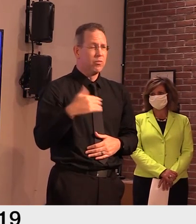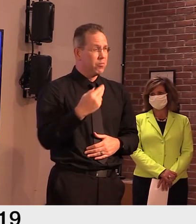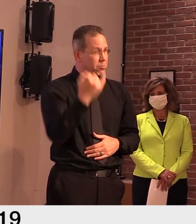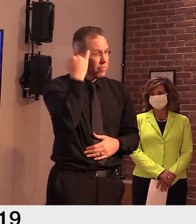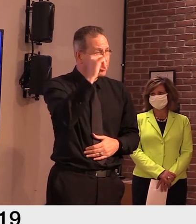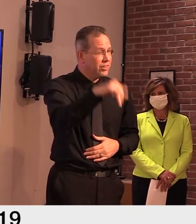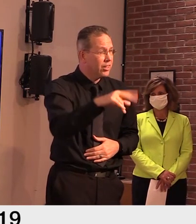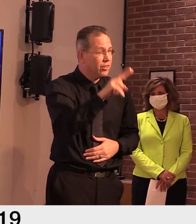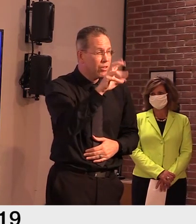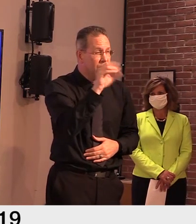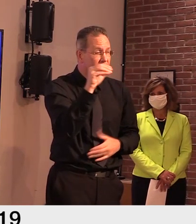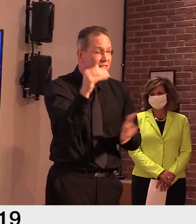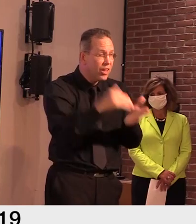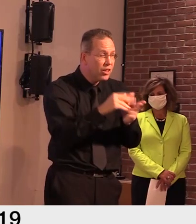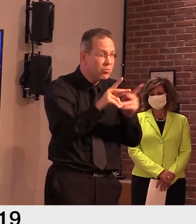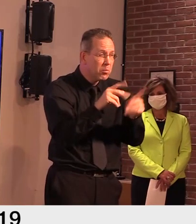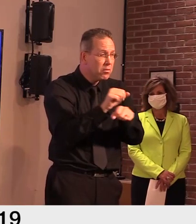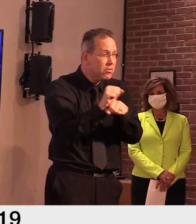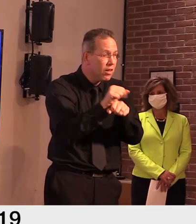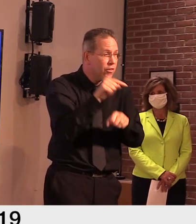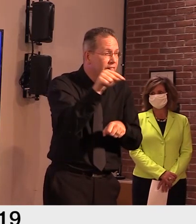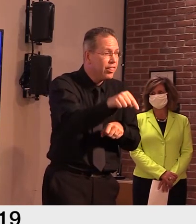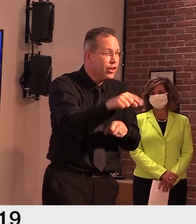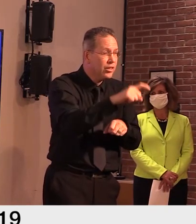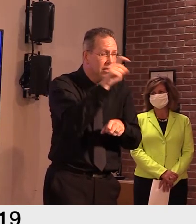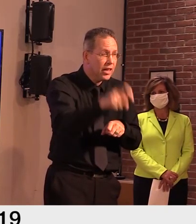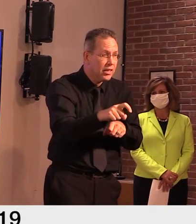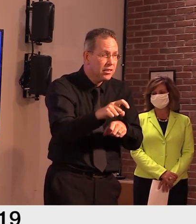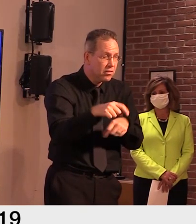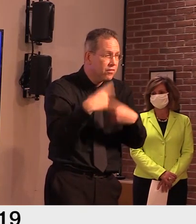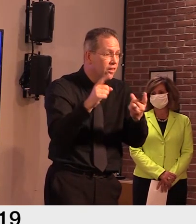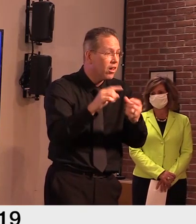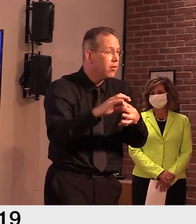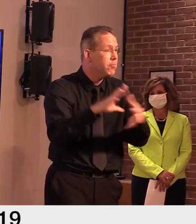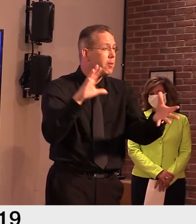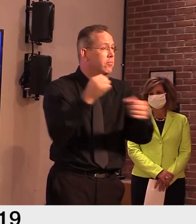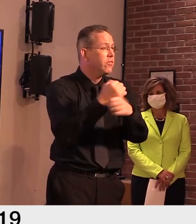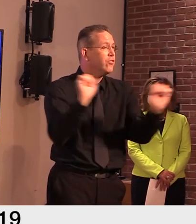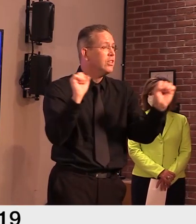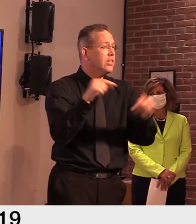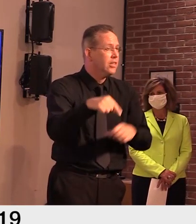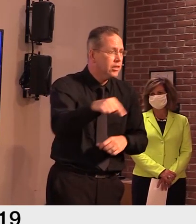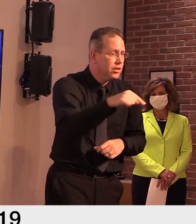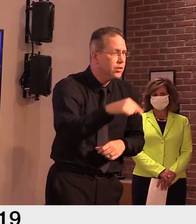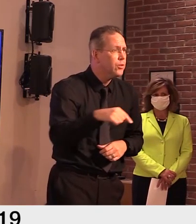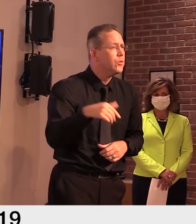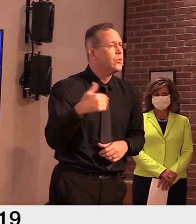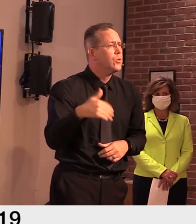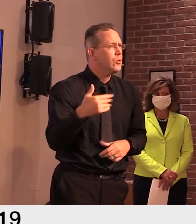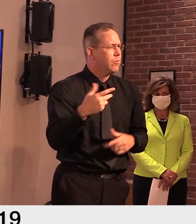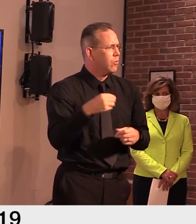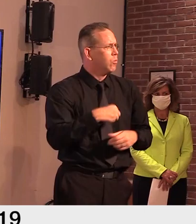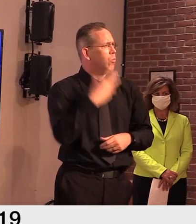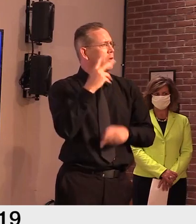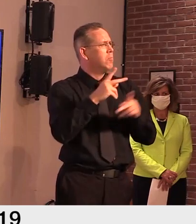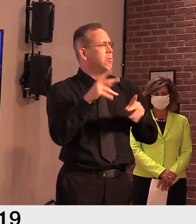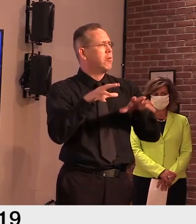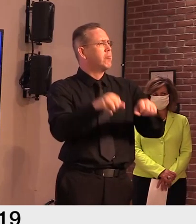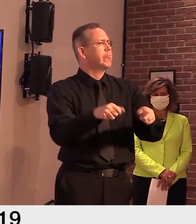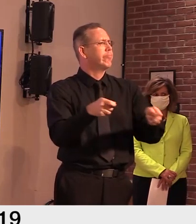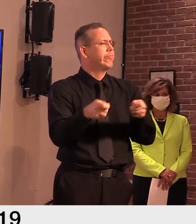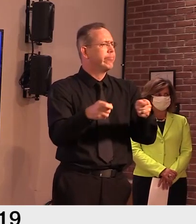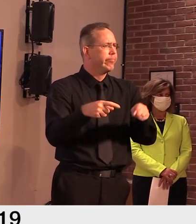Texas, it's estimated that it freed 250,000 people. That's